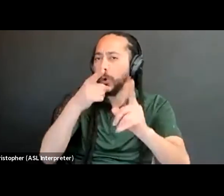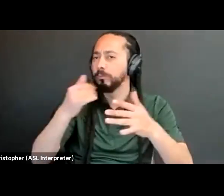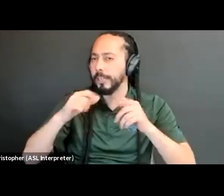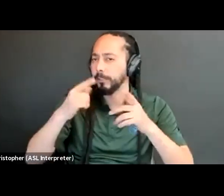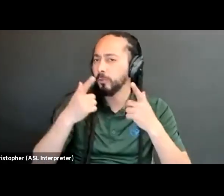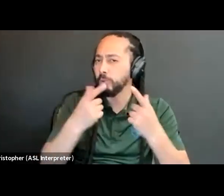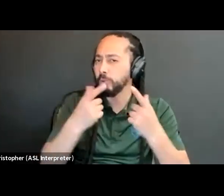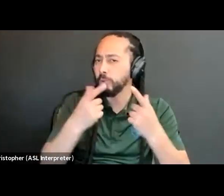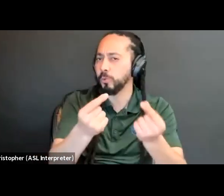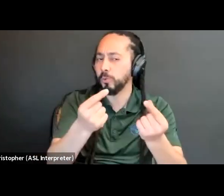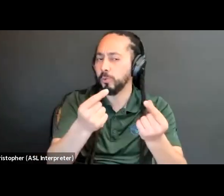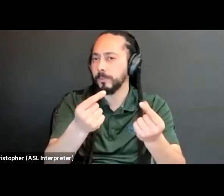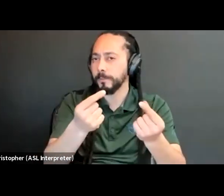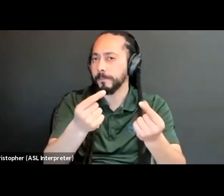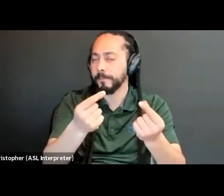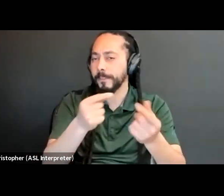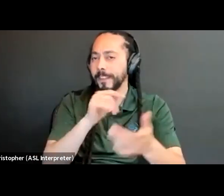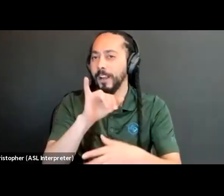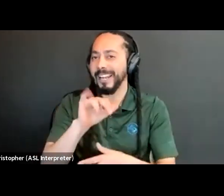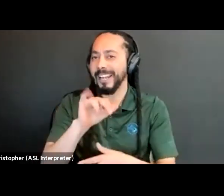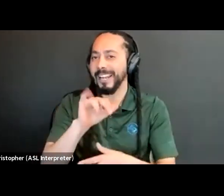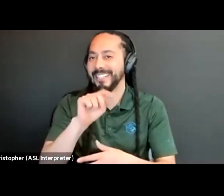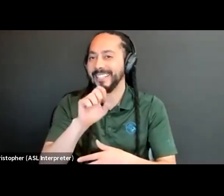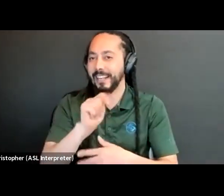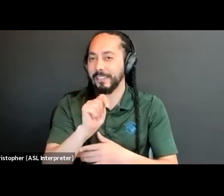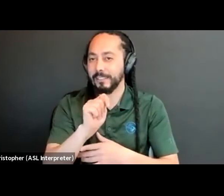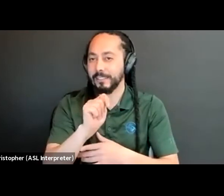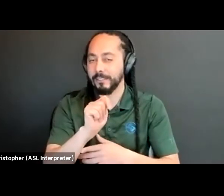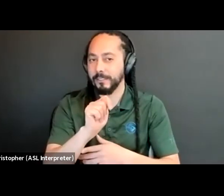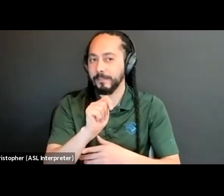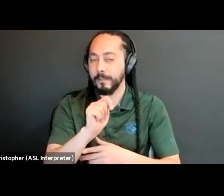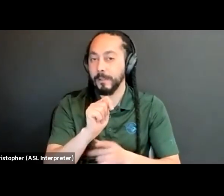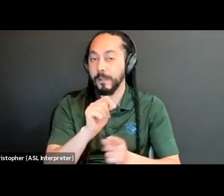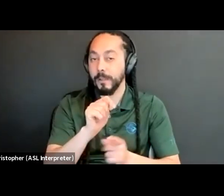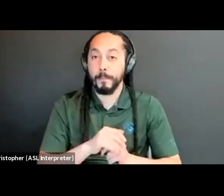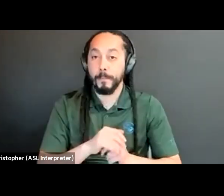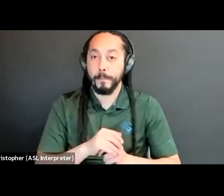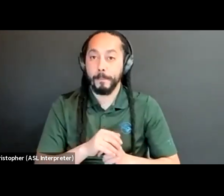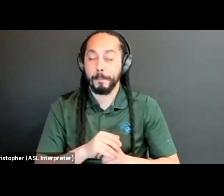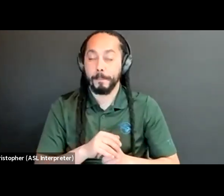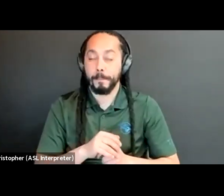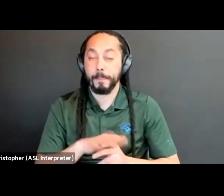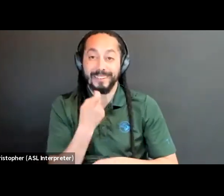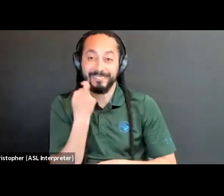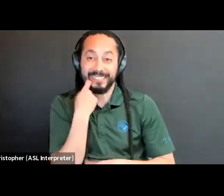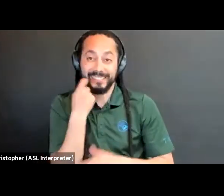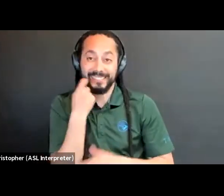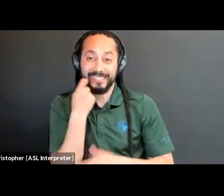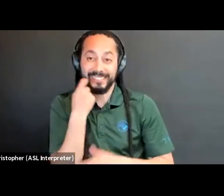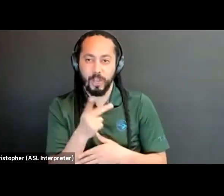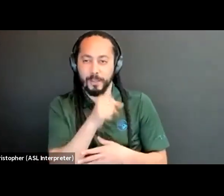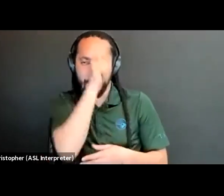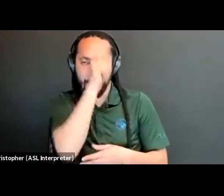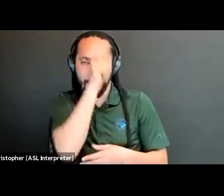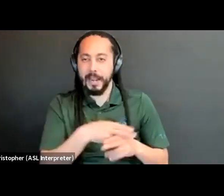doing? And in the case that you just saw, Tom, the name of the guy that's down in the kitchen